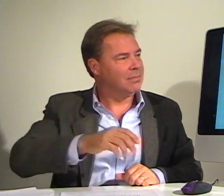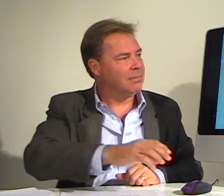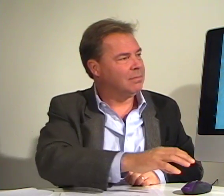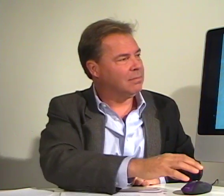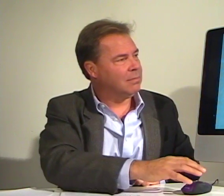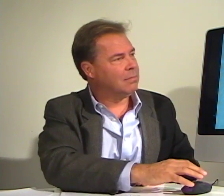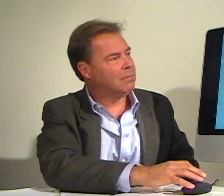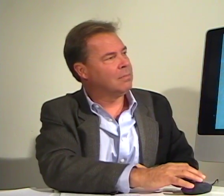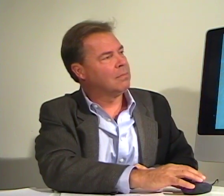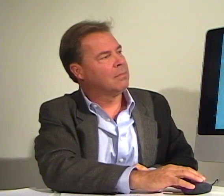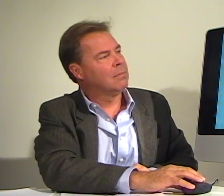implement it to its fullest.